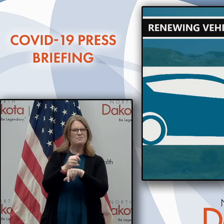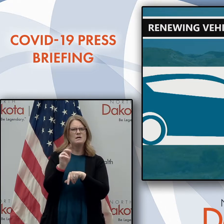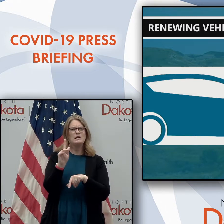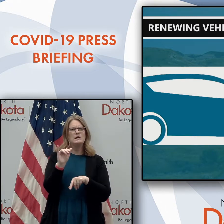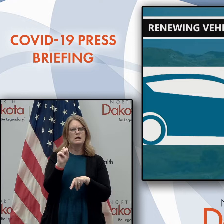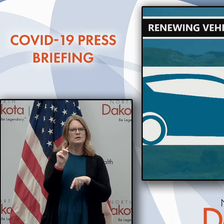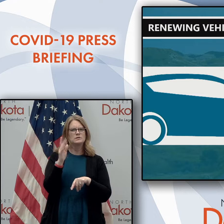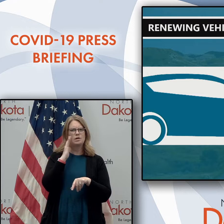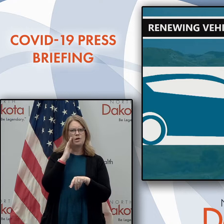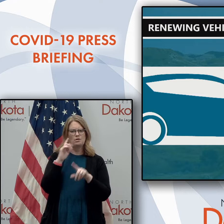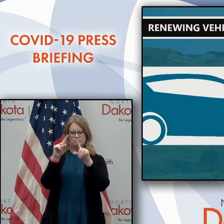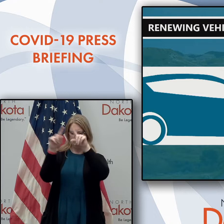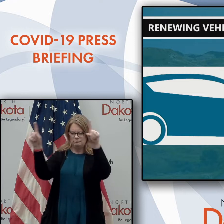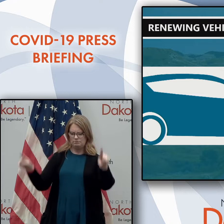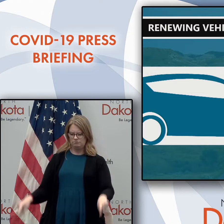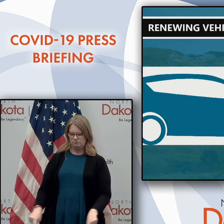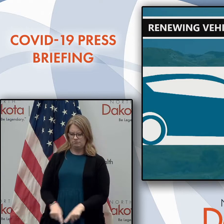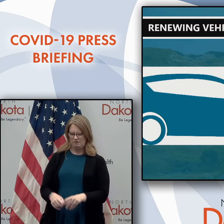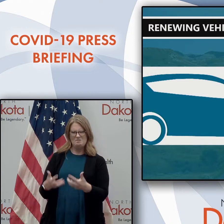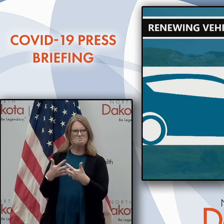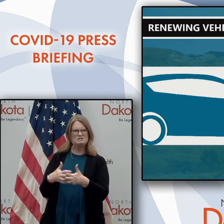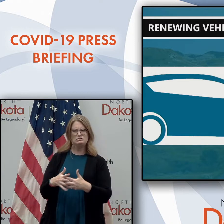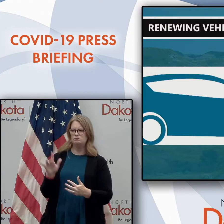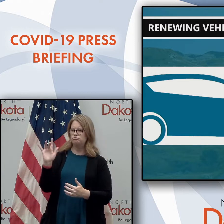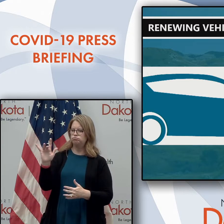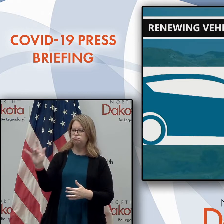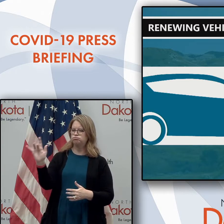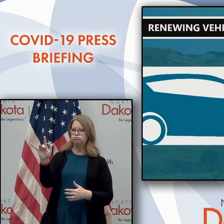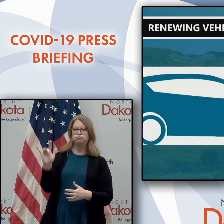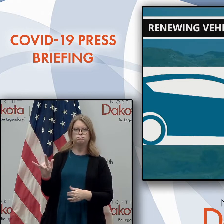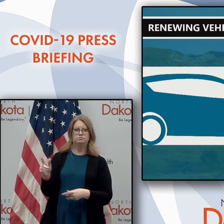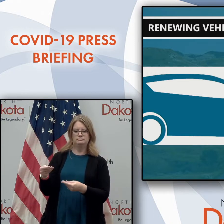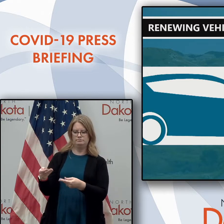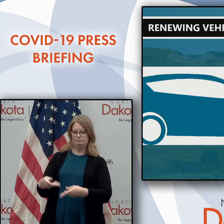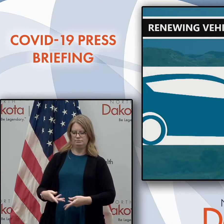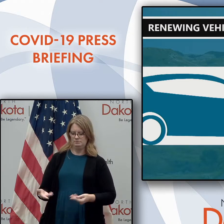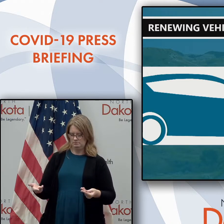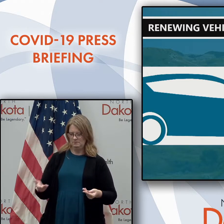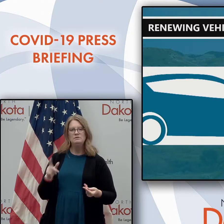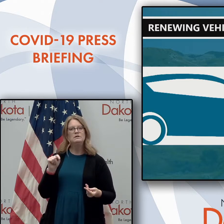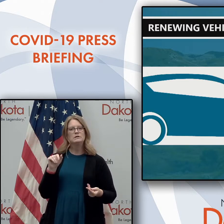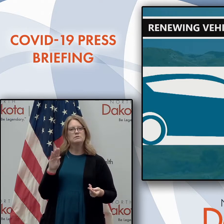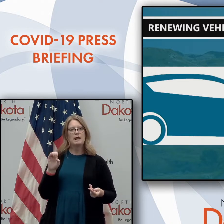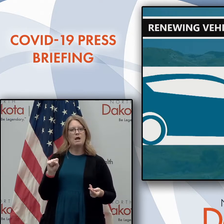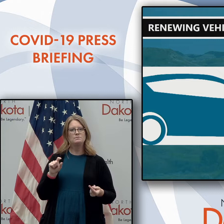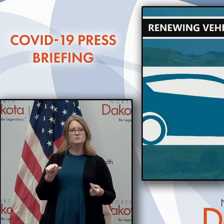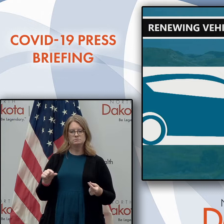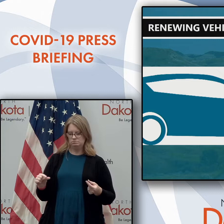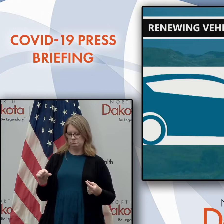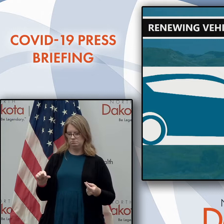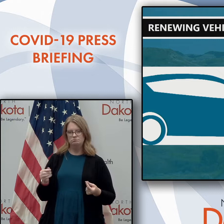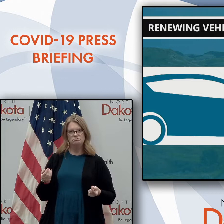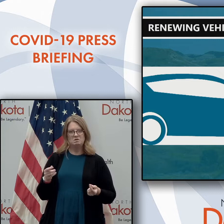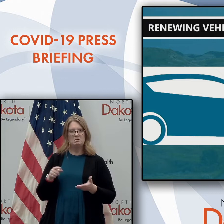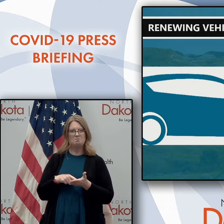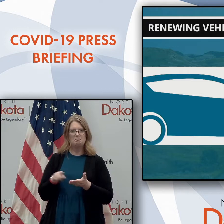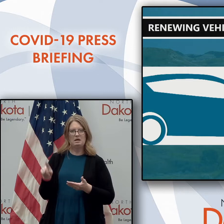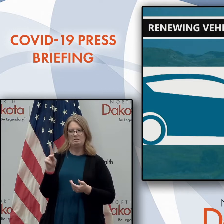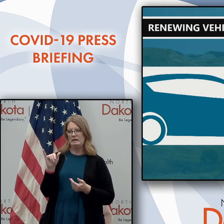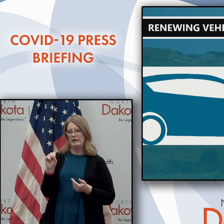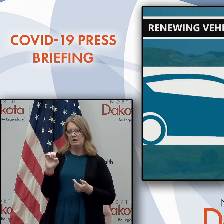you can go to a kiosk. You do not have to come to an NDDOT location to get your tabs renewed. And